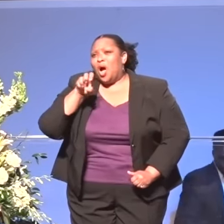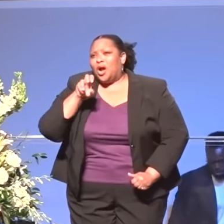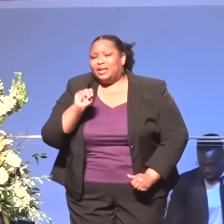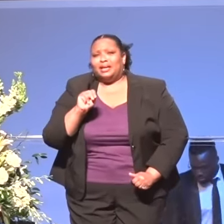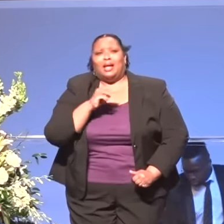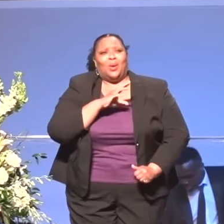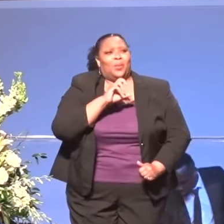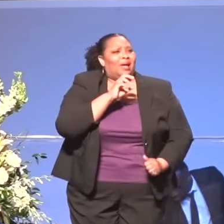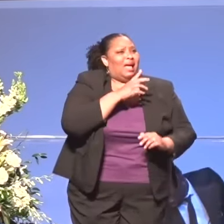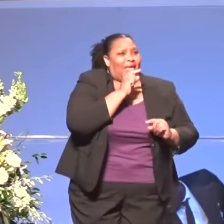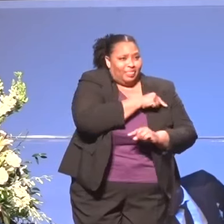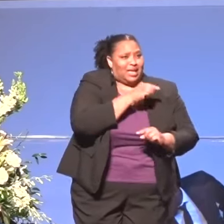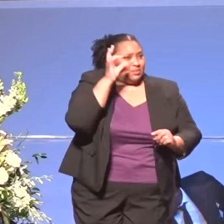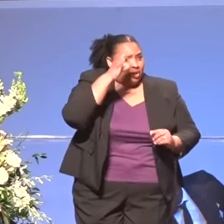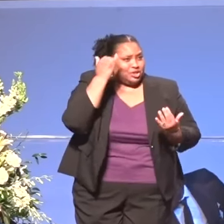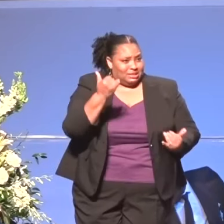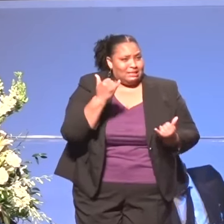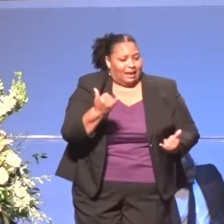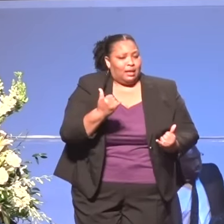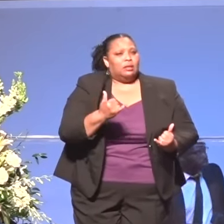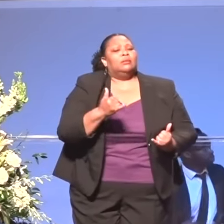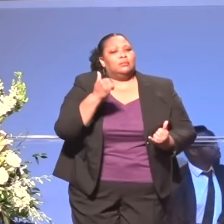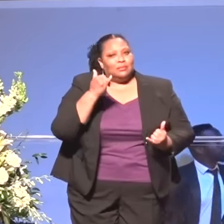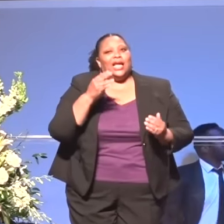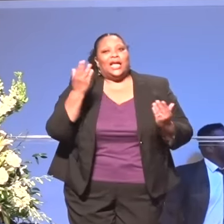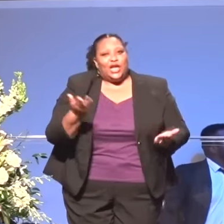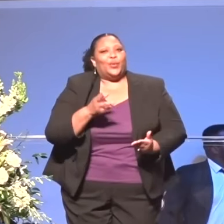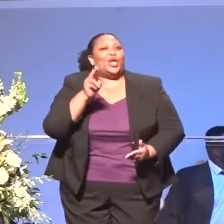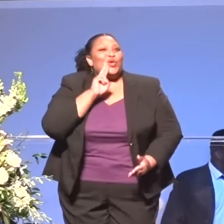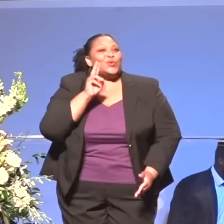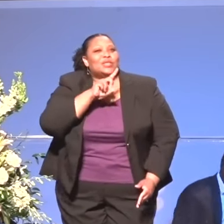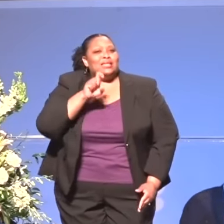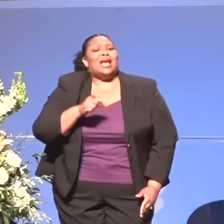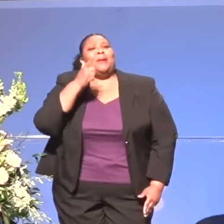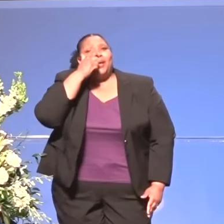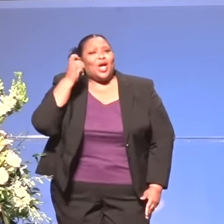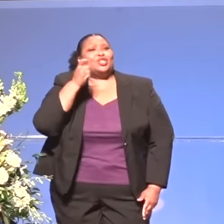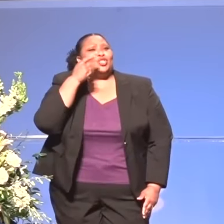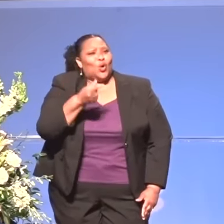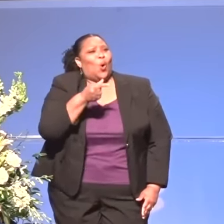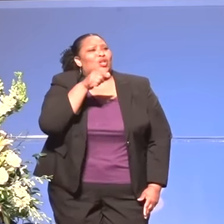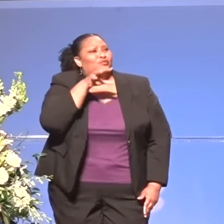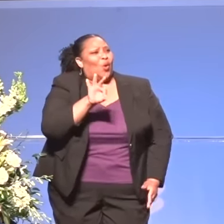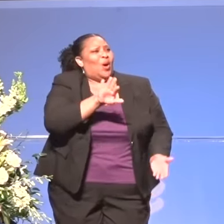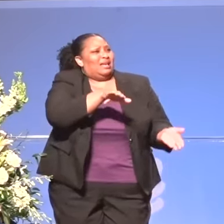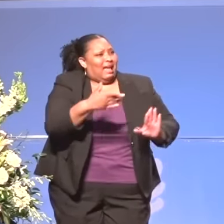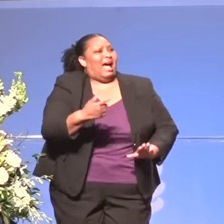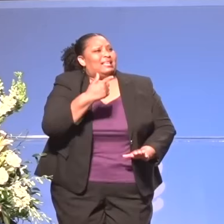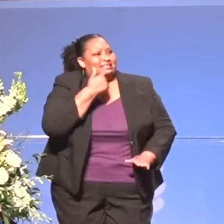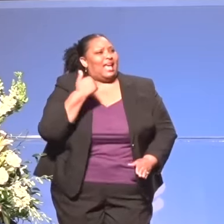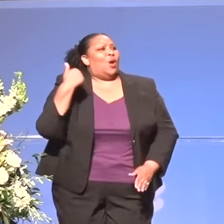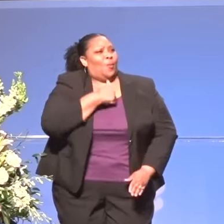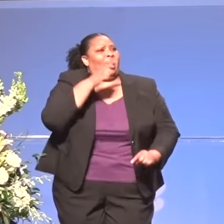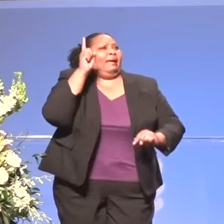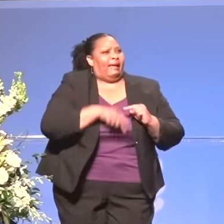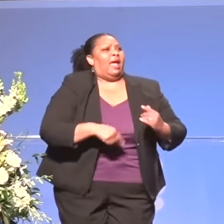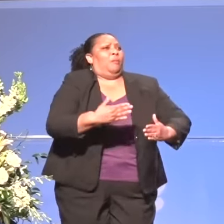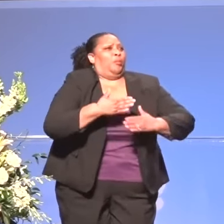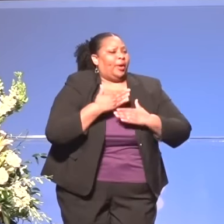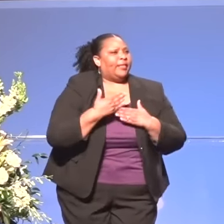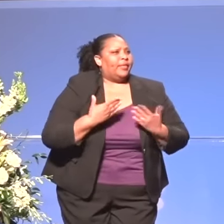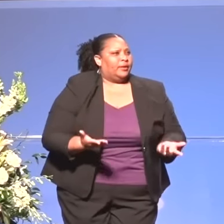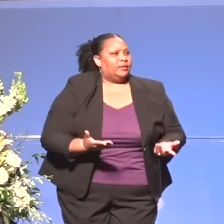breathe. And this preacher is here today in Houston, Texas because George Floyd died saying we can't